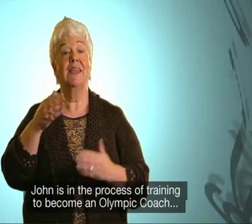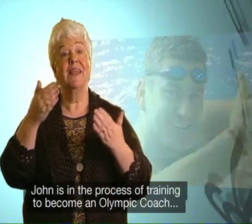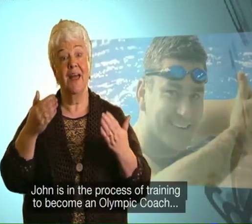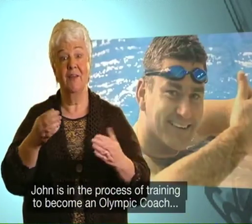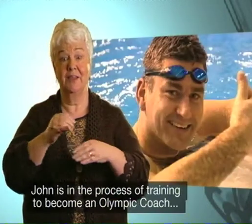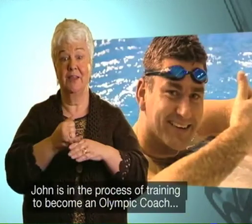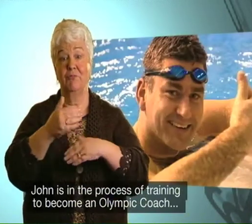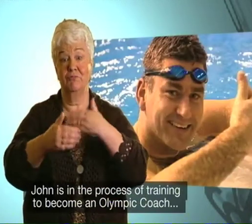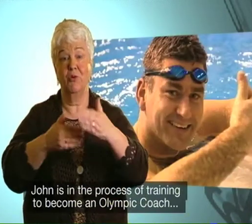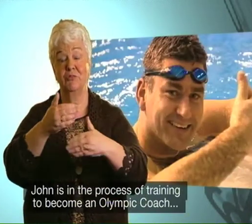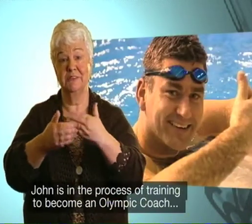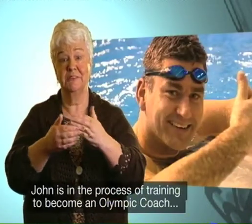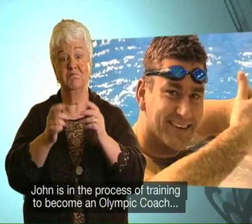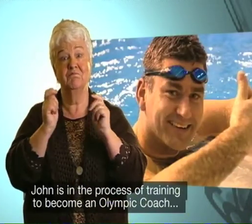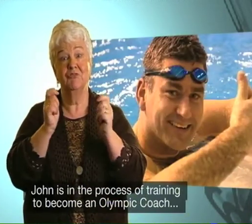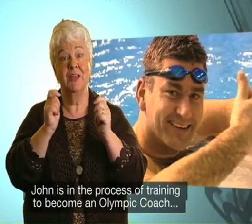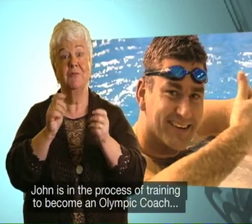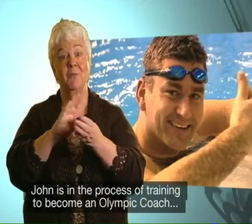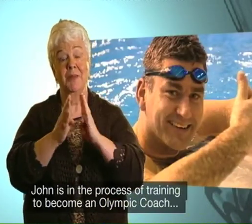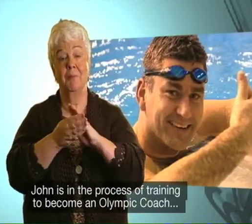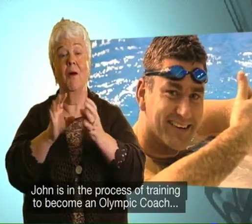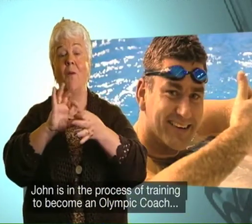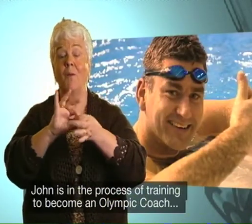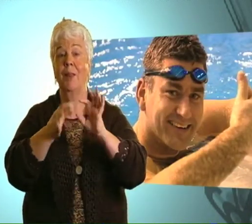John is in the process of training to become an Olympic coach